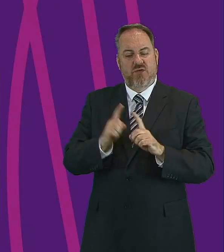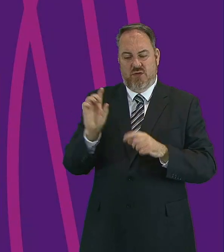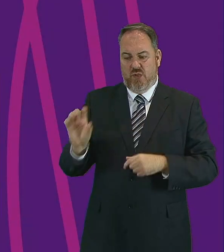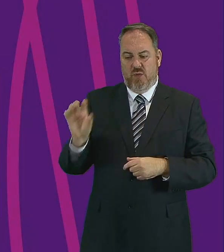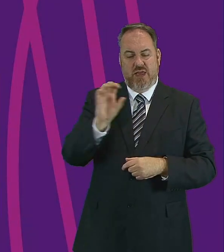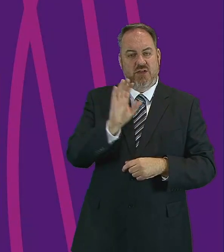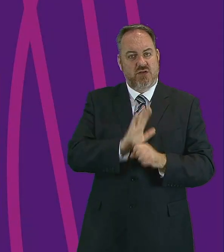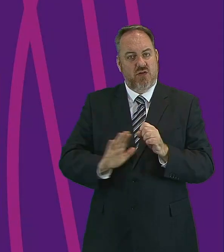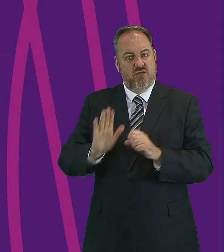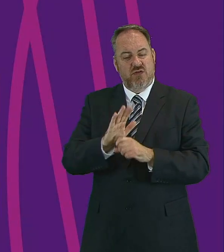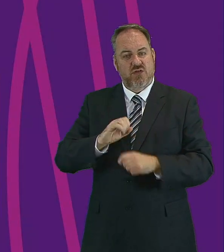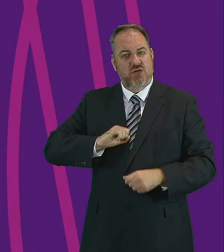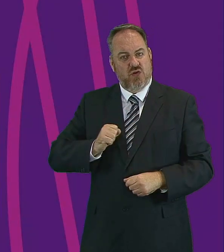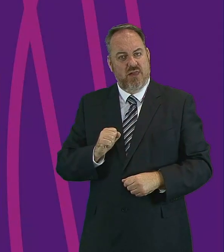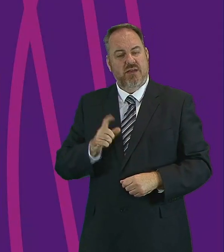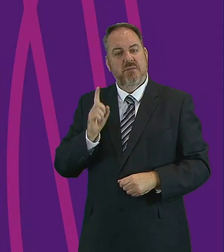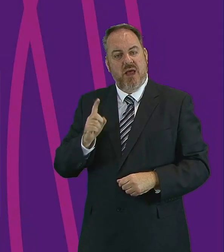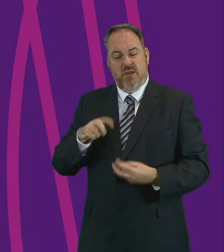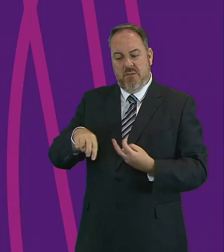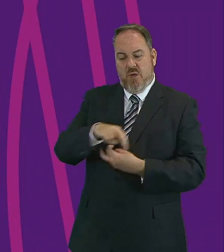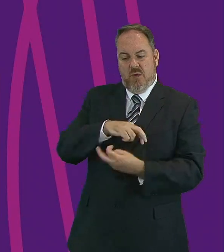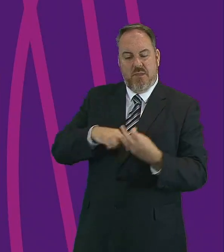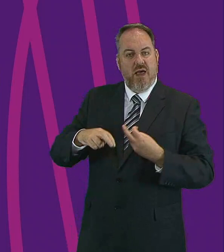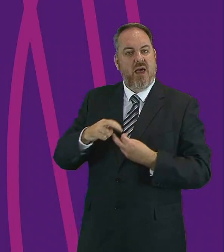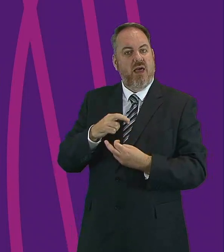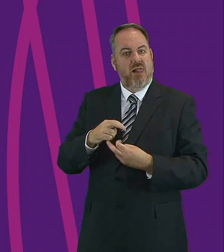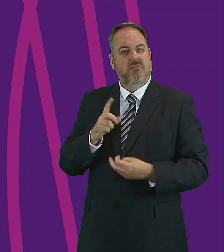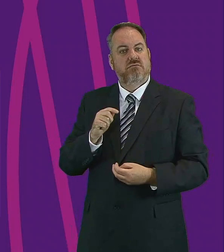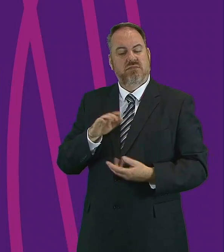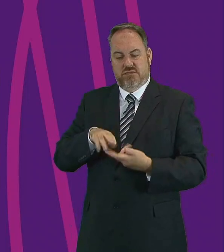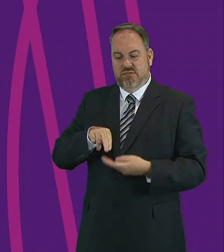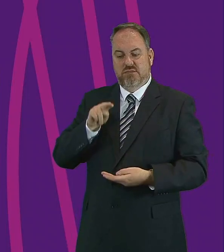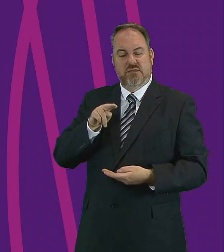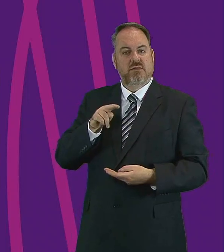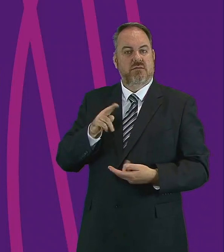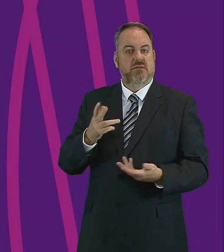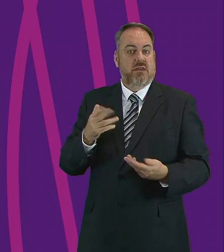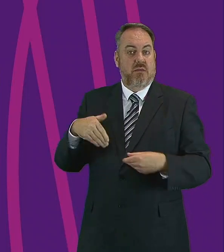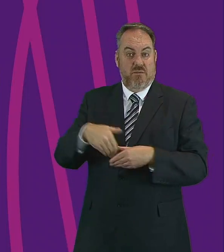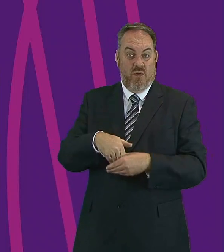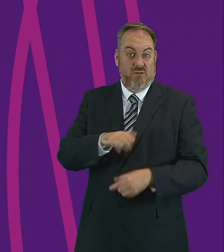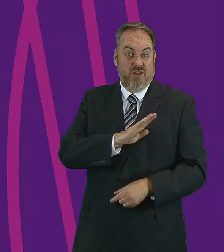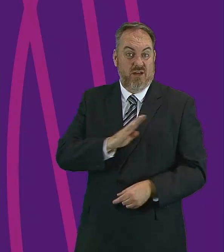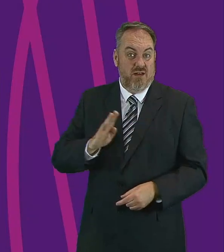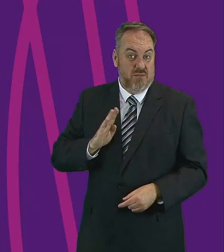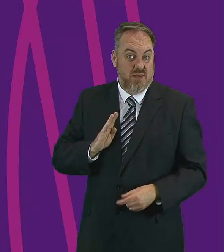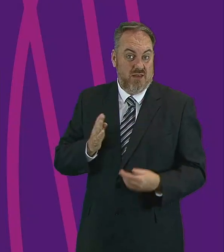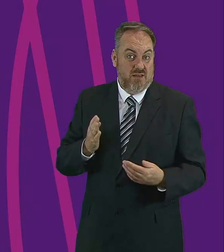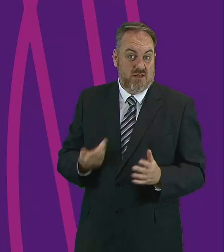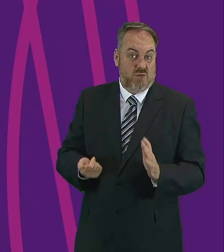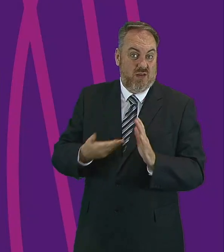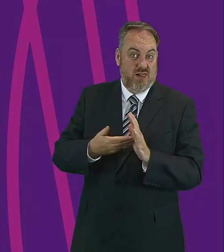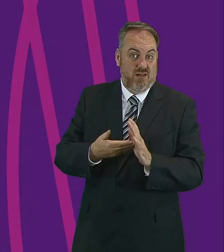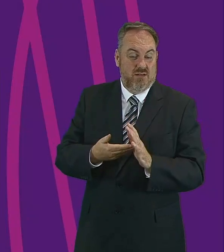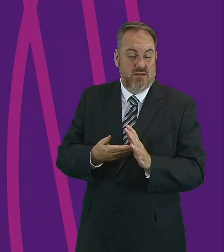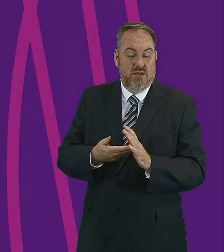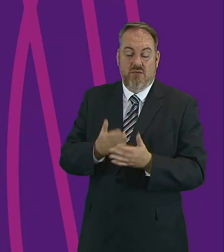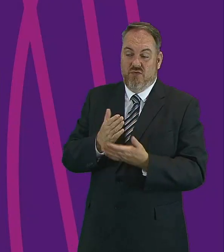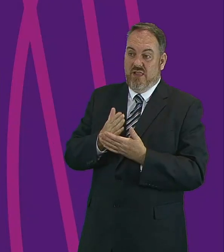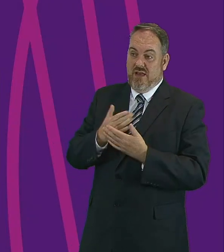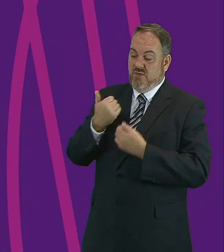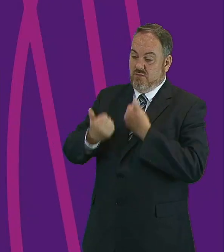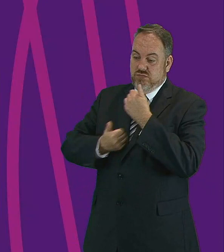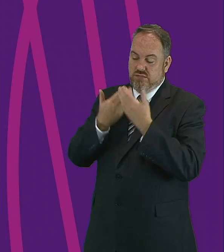that we keep that mobile capacity to be more flexible in terms of the response. And of course, the Army mobile testing units, and I expressed yesterday and do so again today,